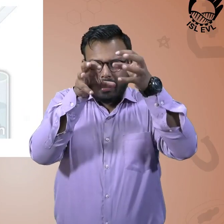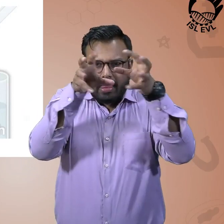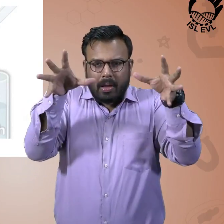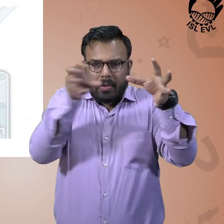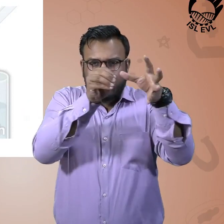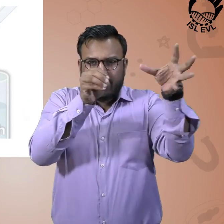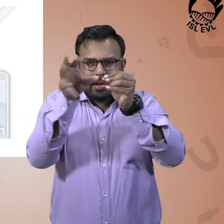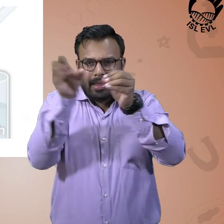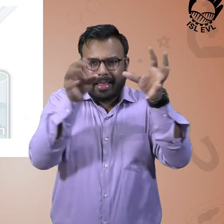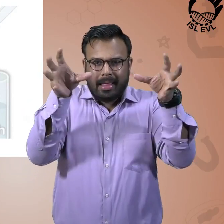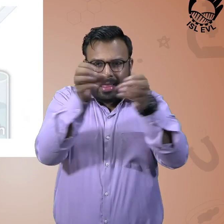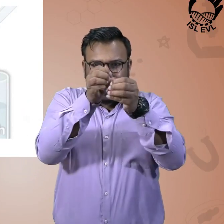or not.